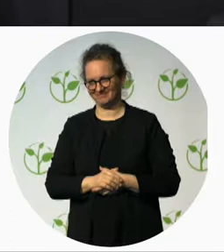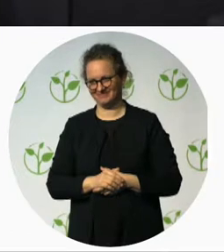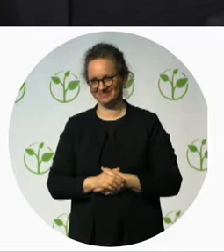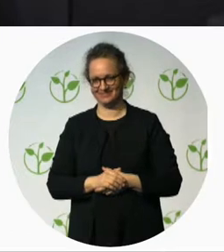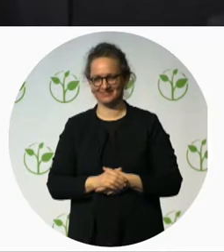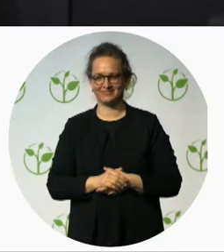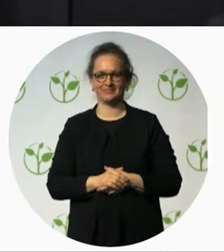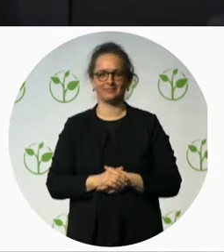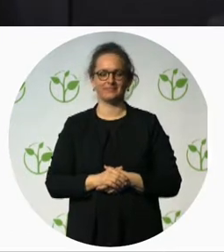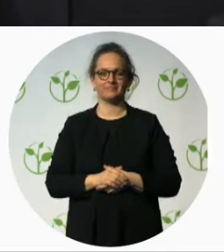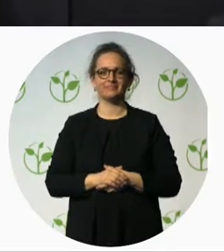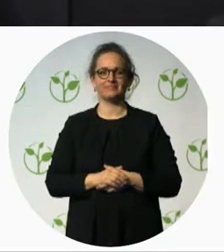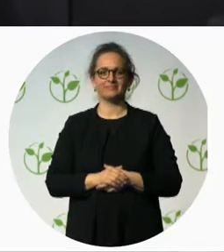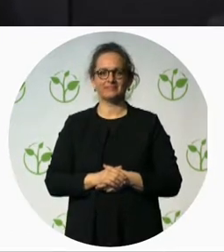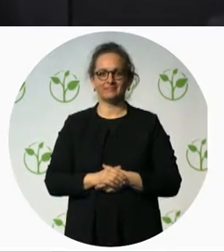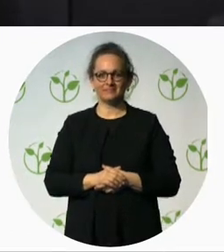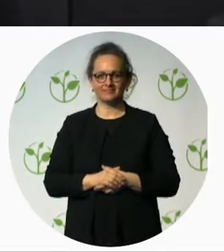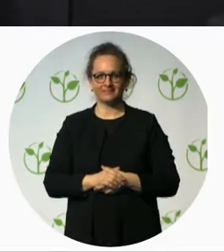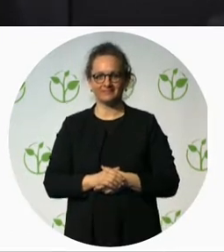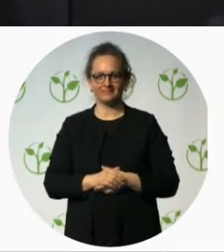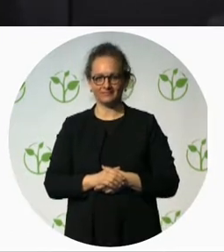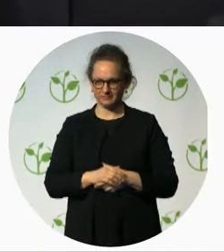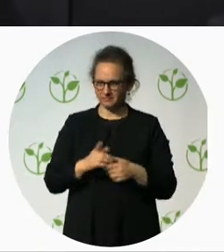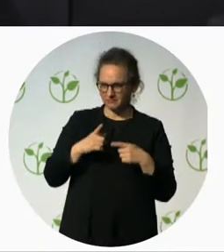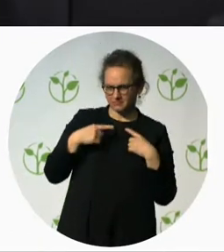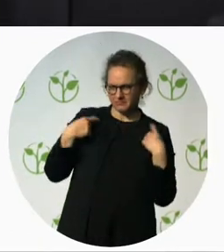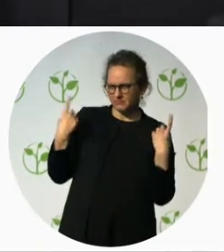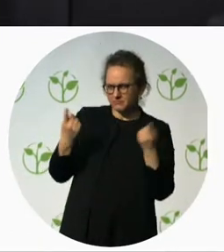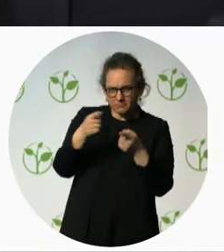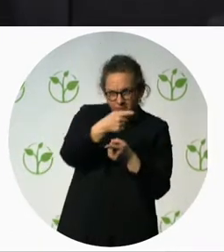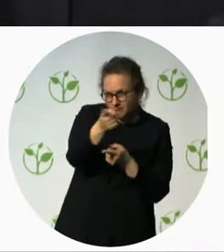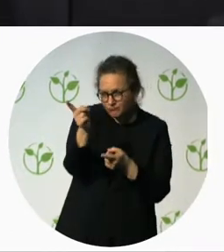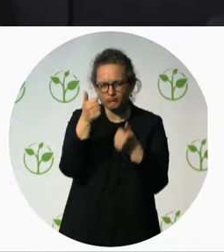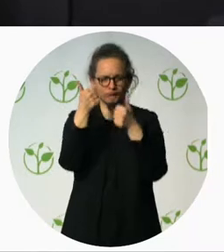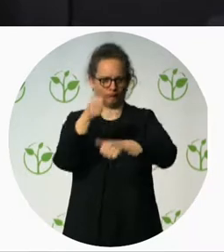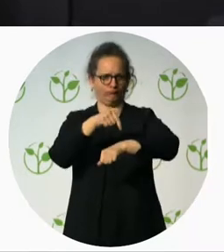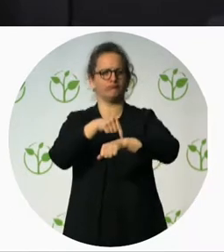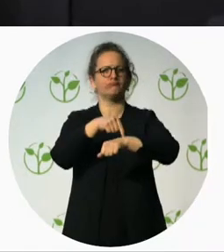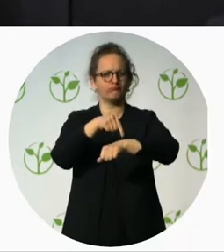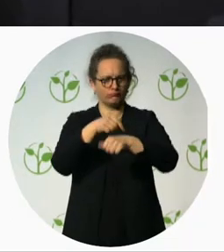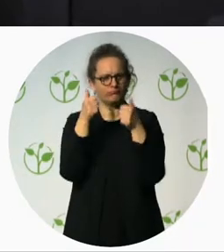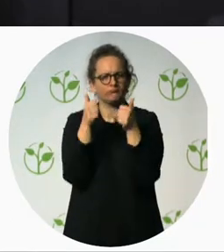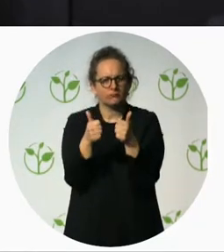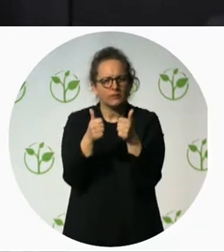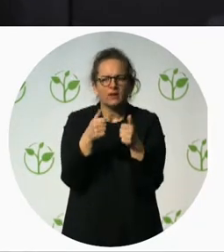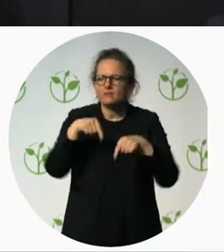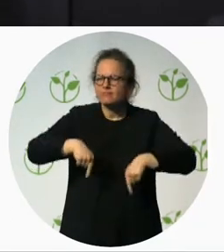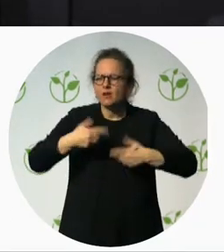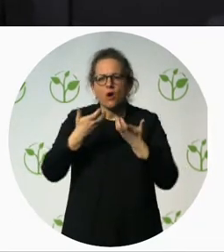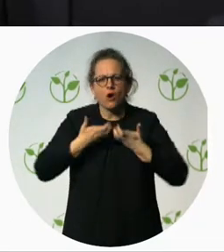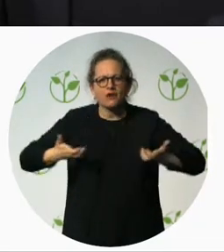huge difference because this conference is so packed. And I just personally want to say I really appreciate it, as does the Zero team. So thank you very much. You've been